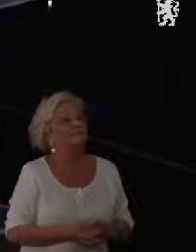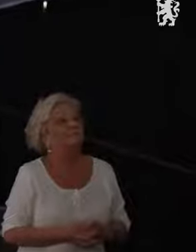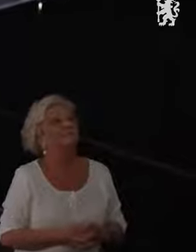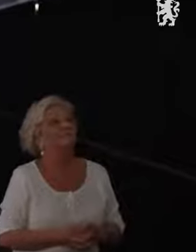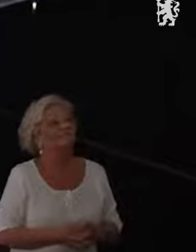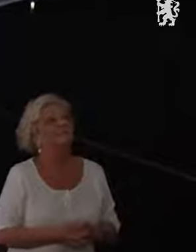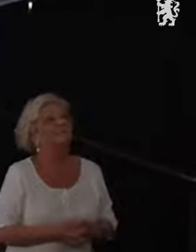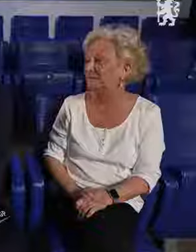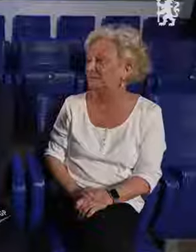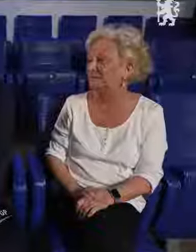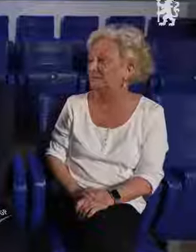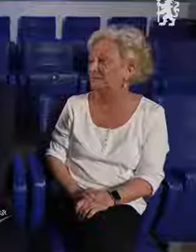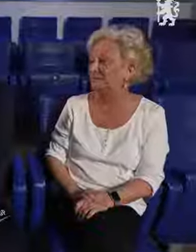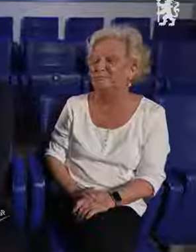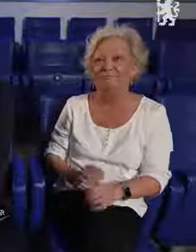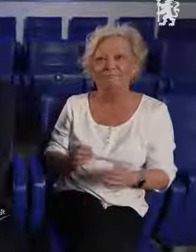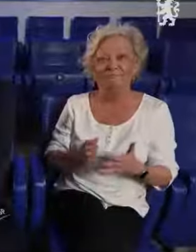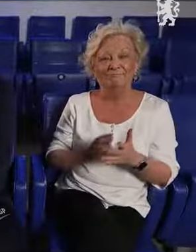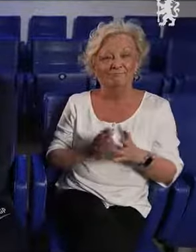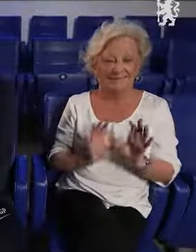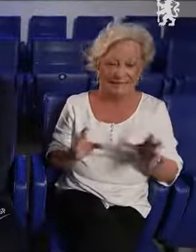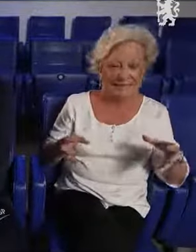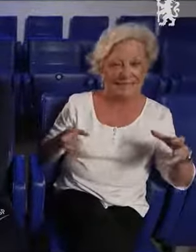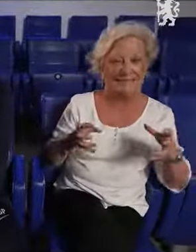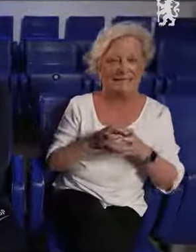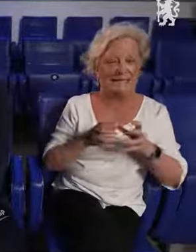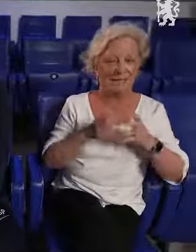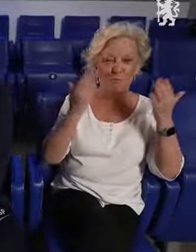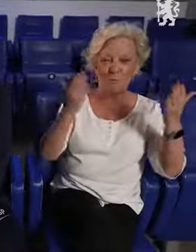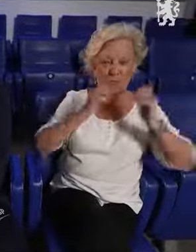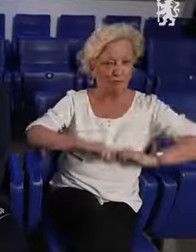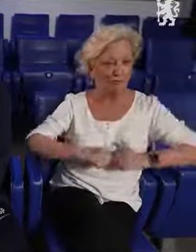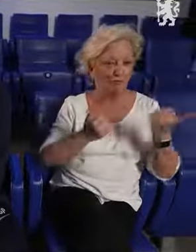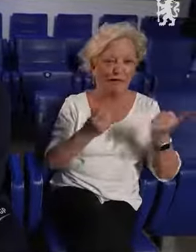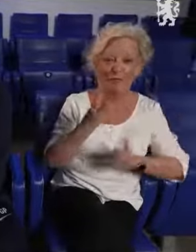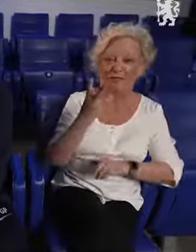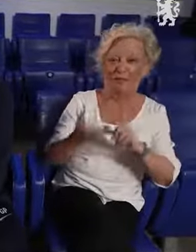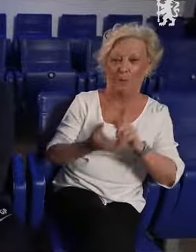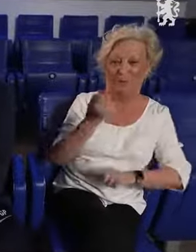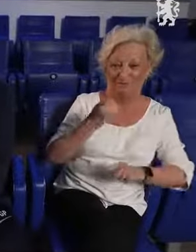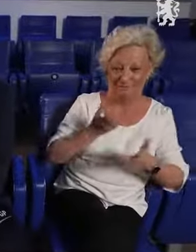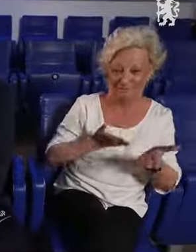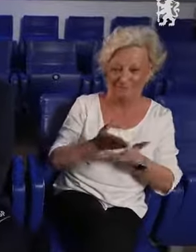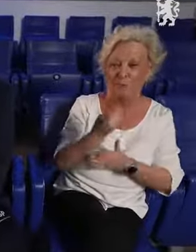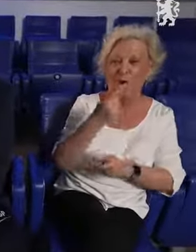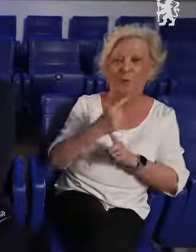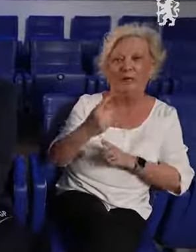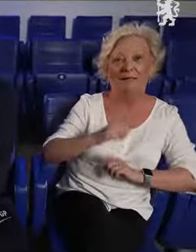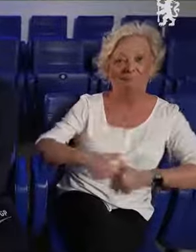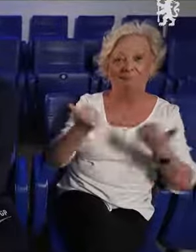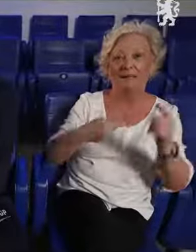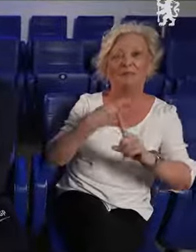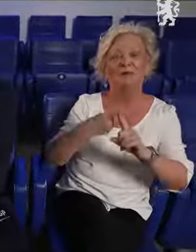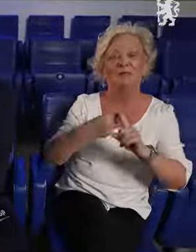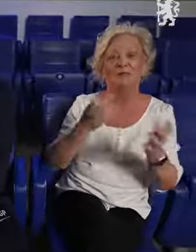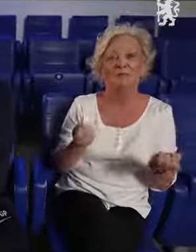to learn more sign language. Yeah, the mood's been really good, as you'd imagine. Three wins in a week is positive.